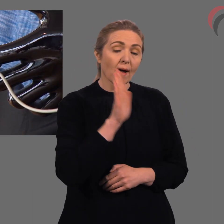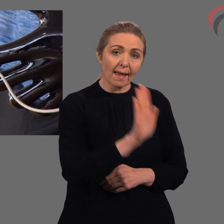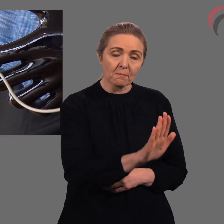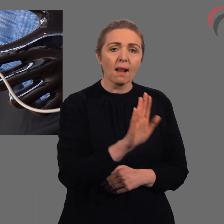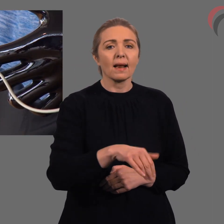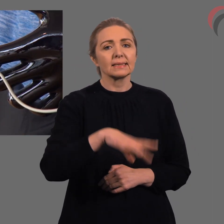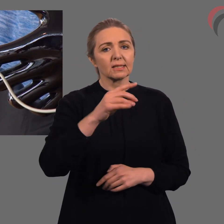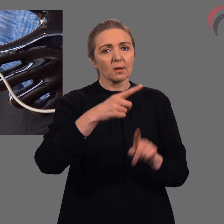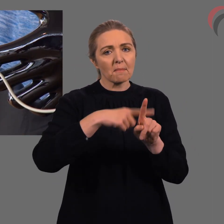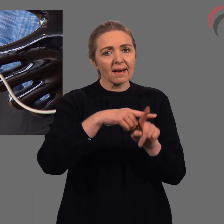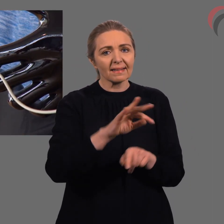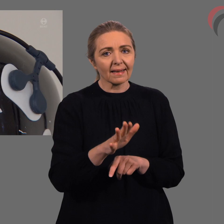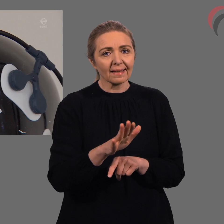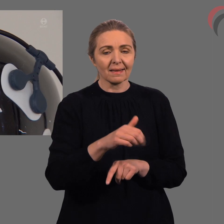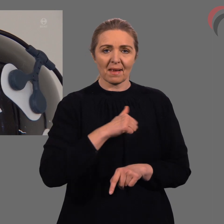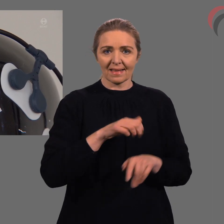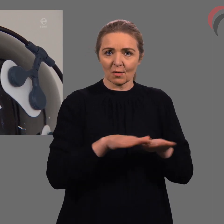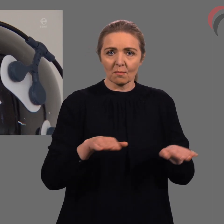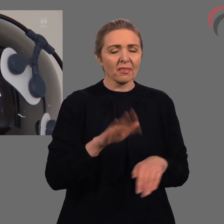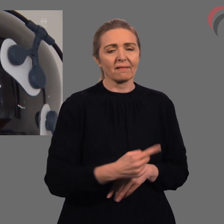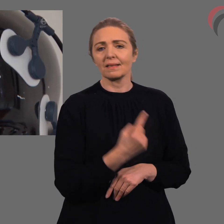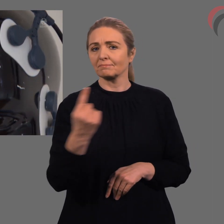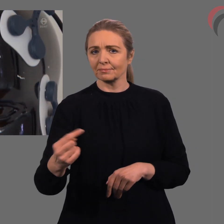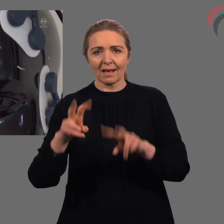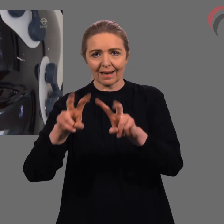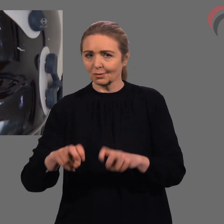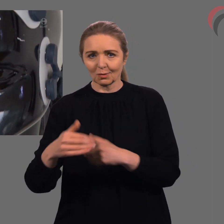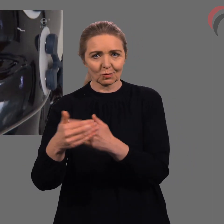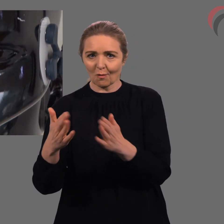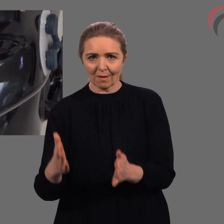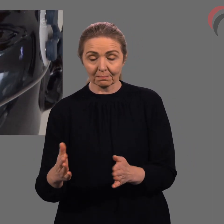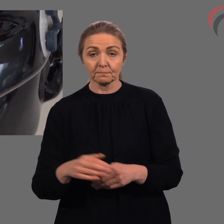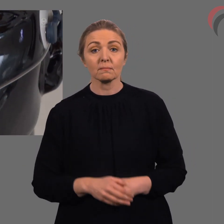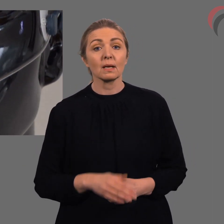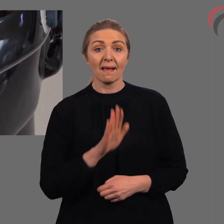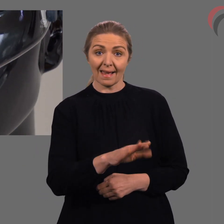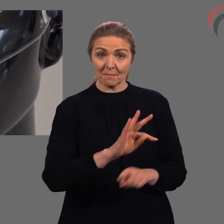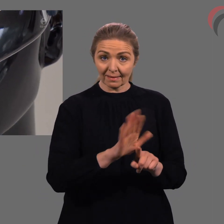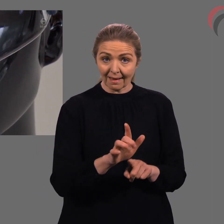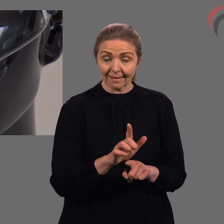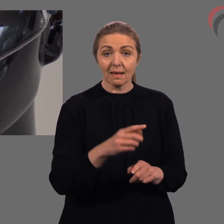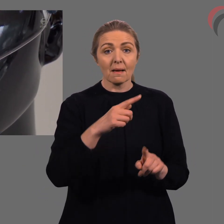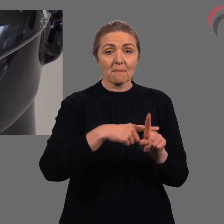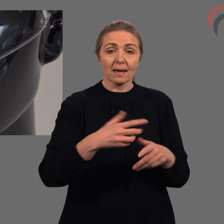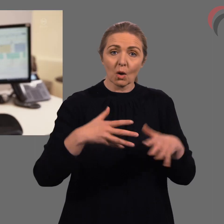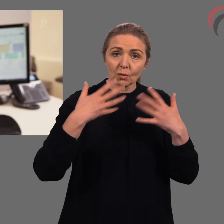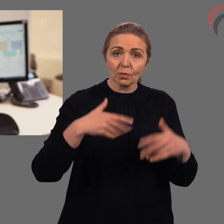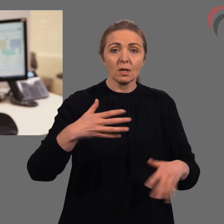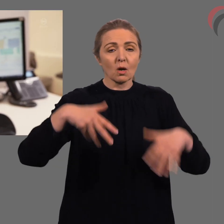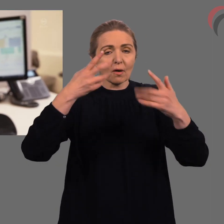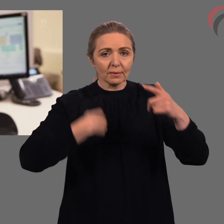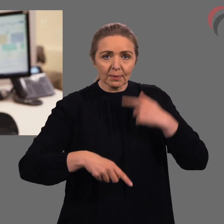sérstök mælitæki í eigin rúmi í stað þess að þurfa að verja nóttina á rannsóknarstofu. Heimatækin mæla öndun,